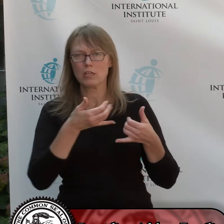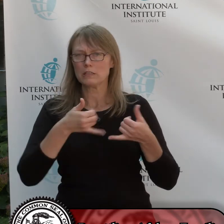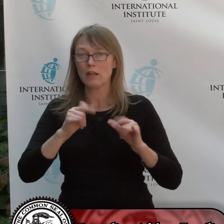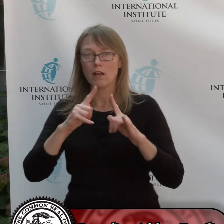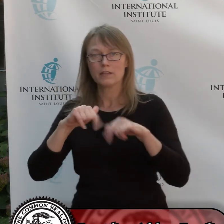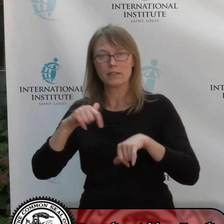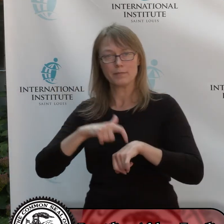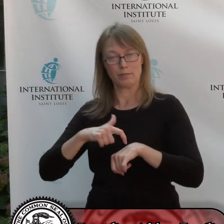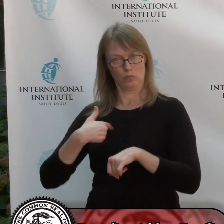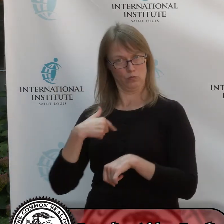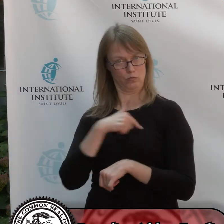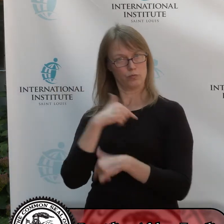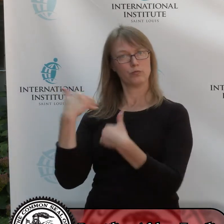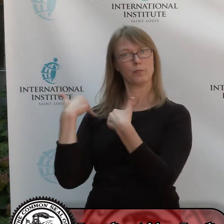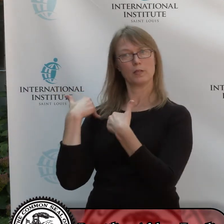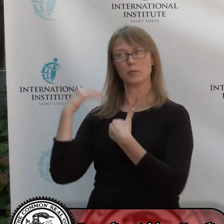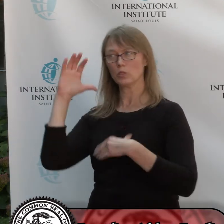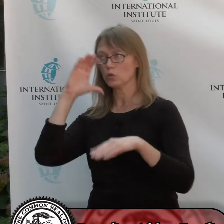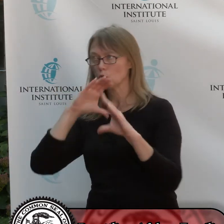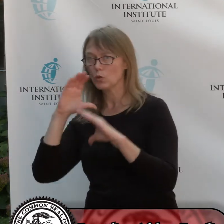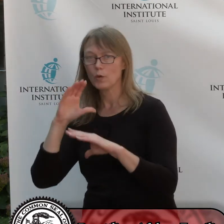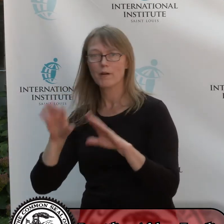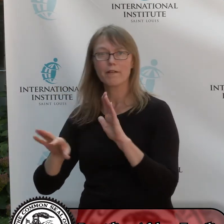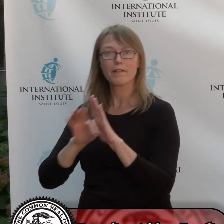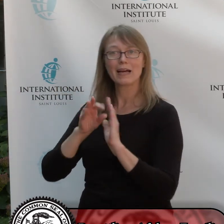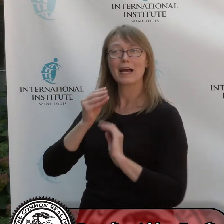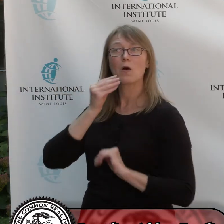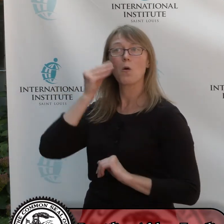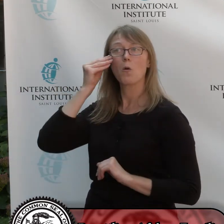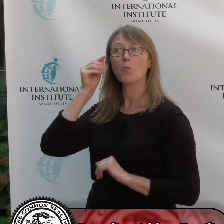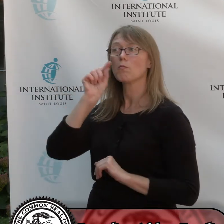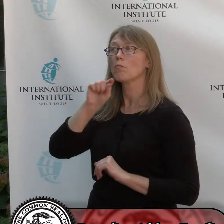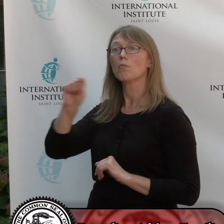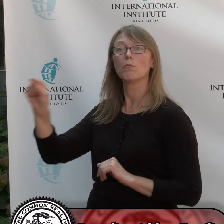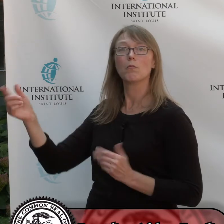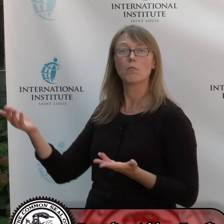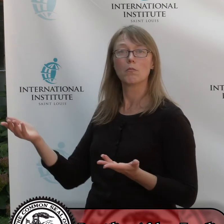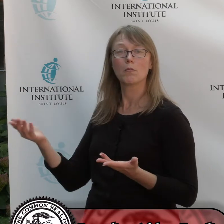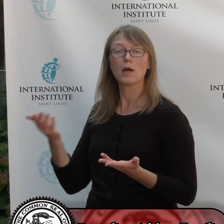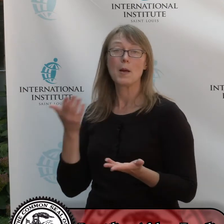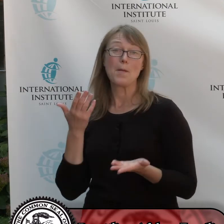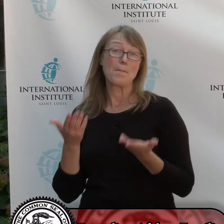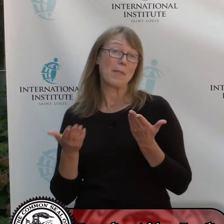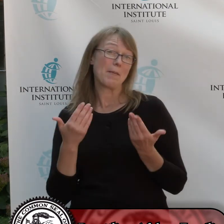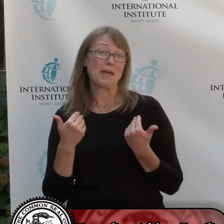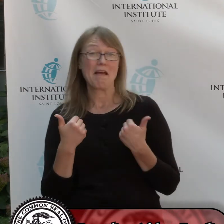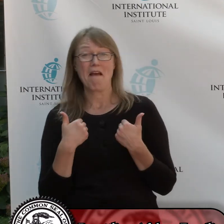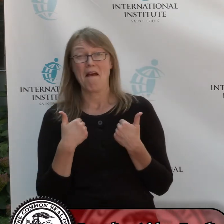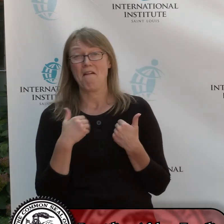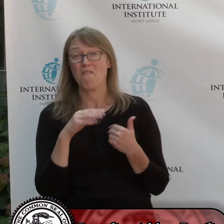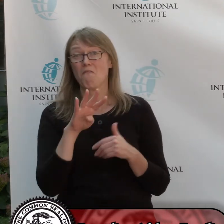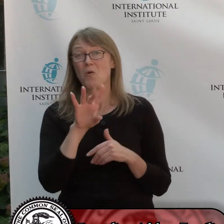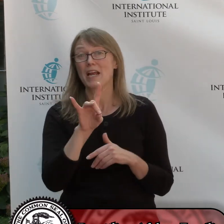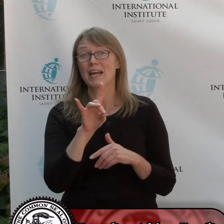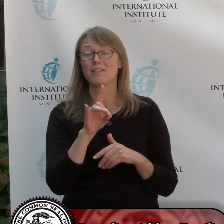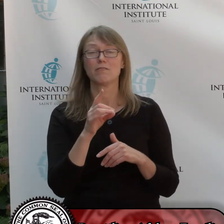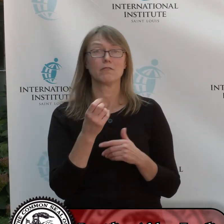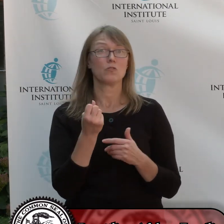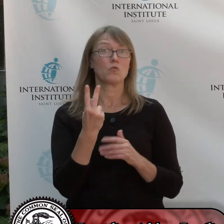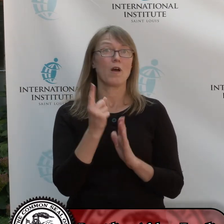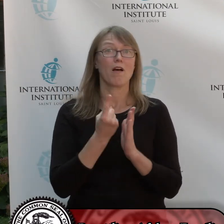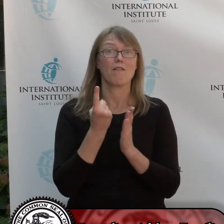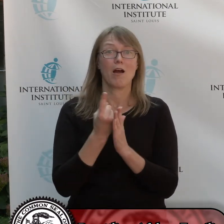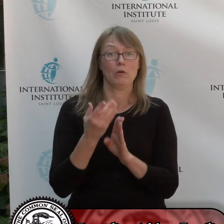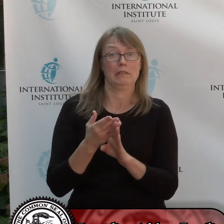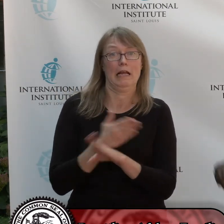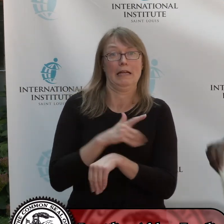they do not have ties, and we usually get 48, if we're lucky, 12 hours notice of these arrivals, we'll have